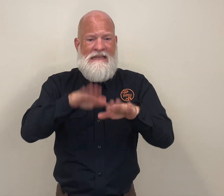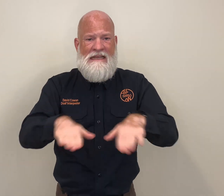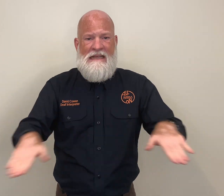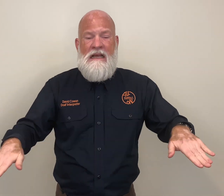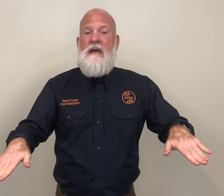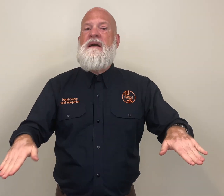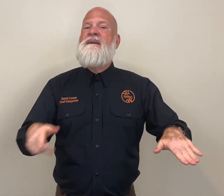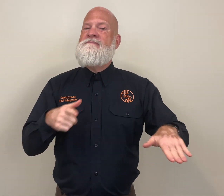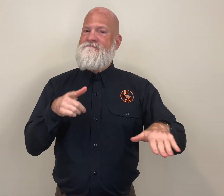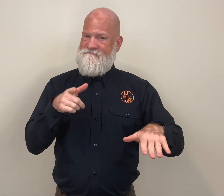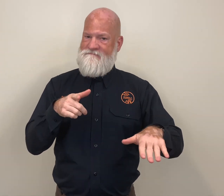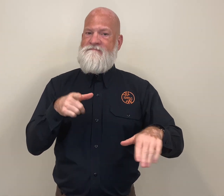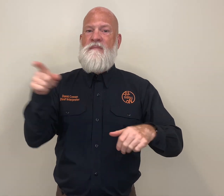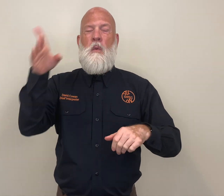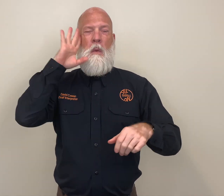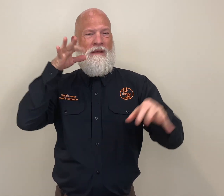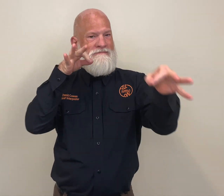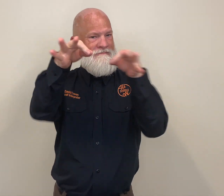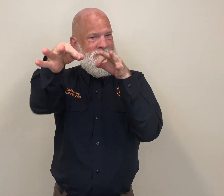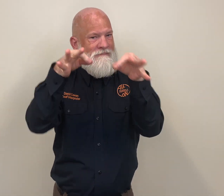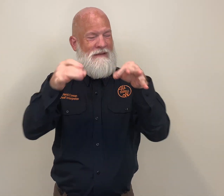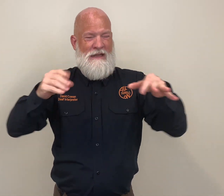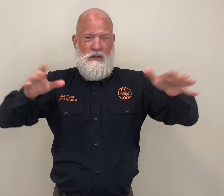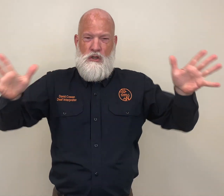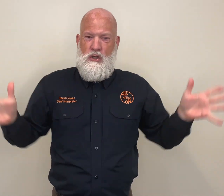you to go ahead and get tested.